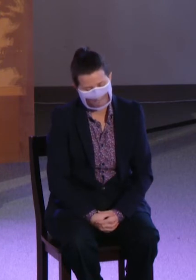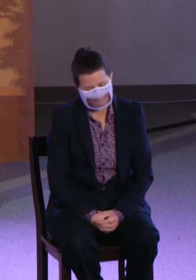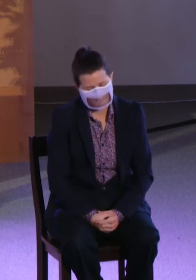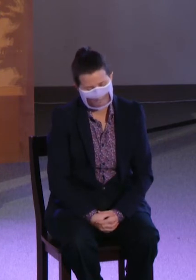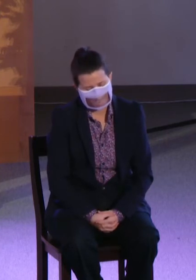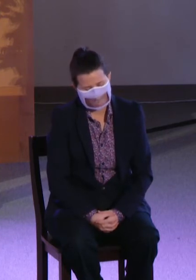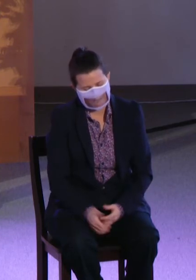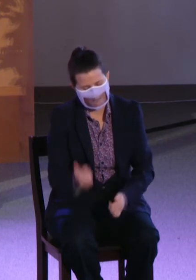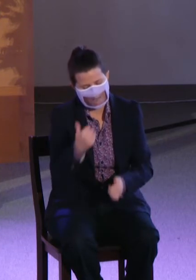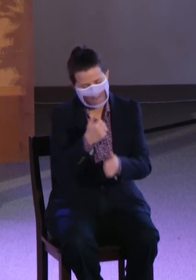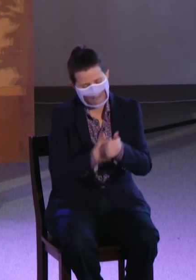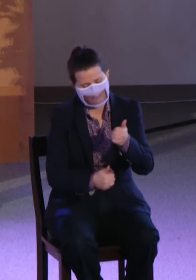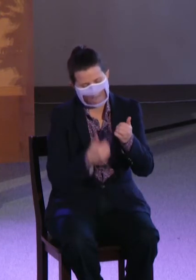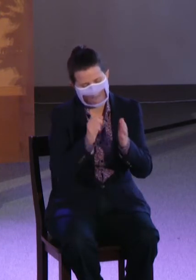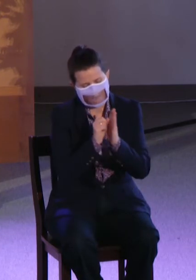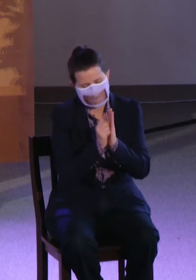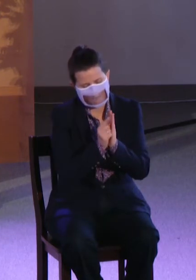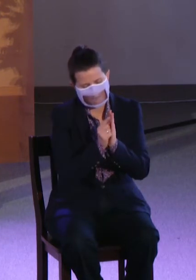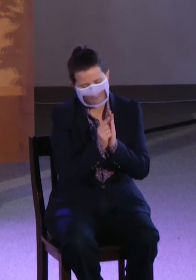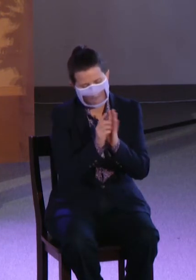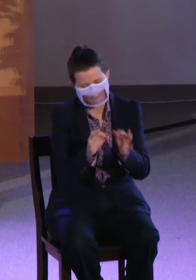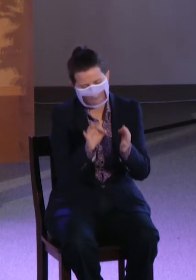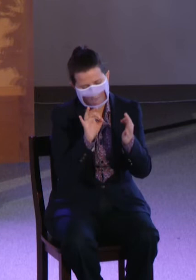Every moment is perfect.